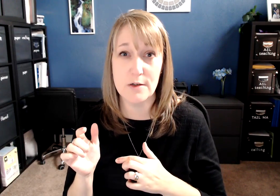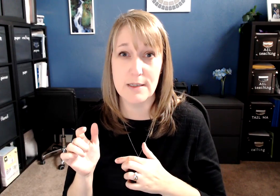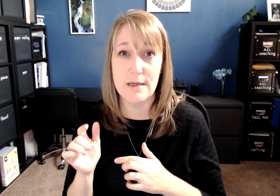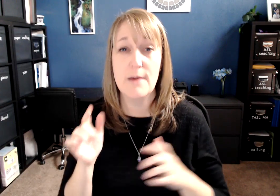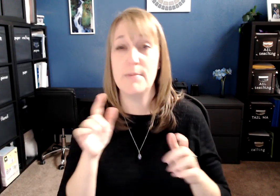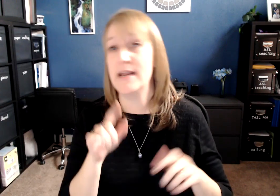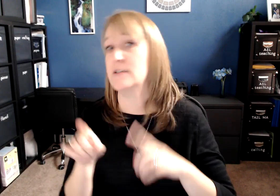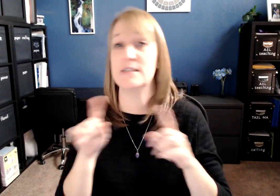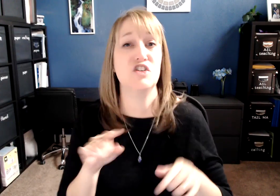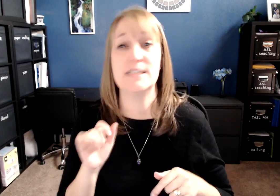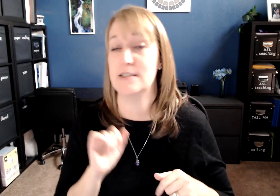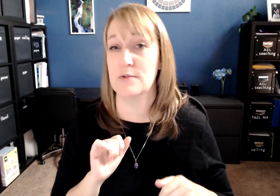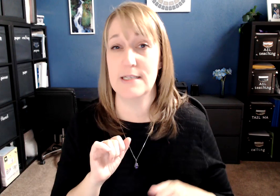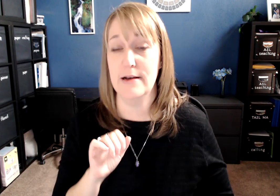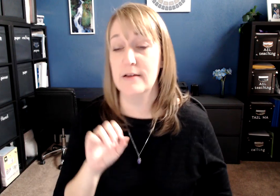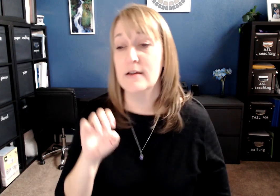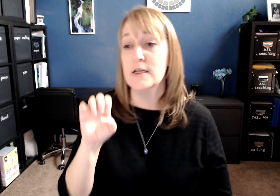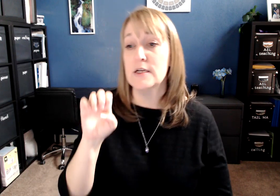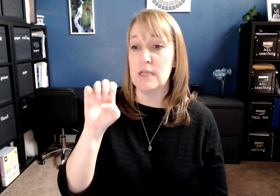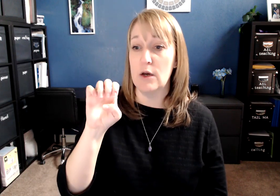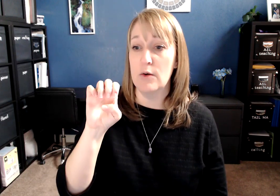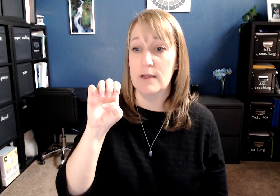early, but now it's just its own sign. So